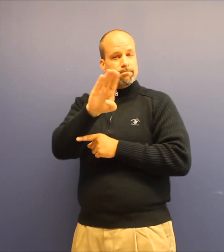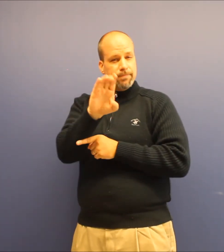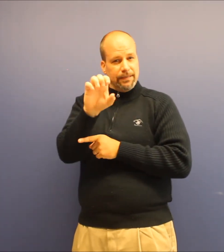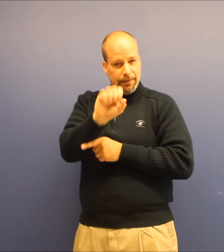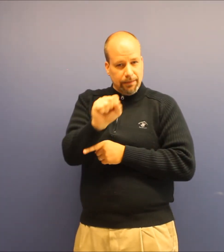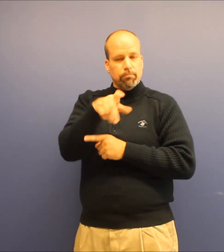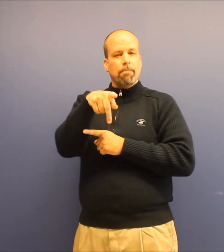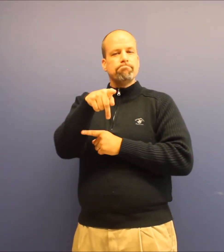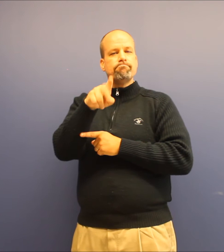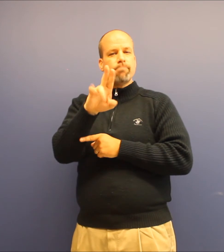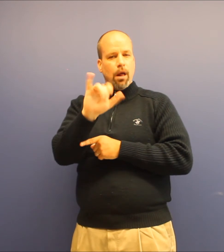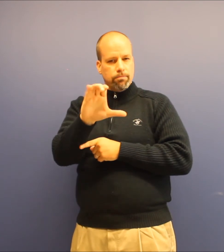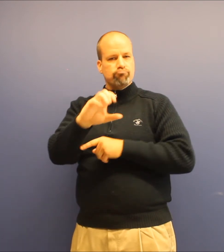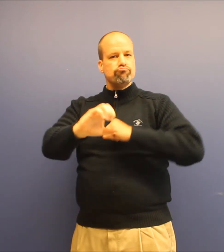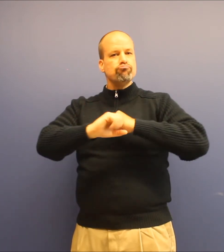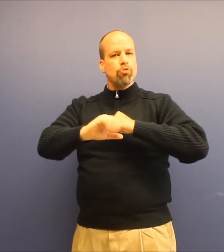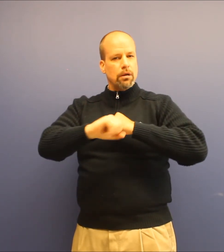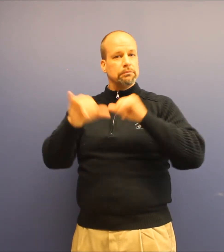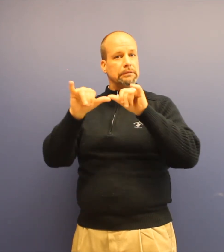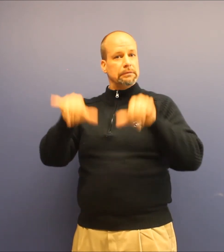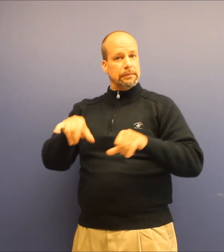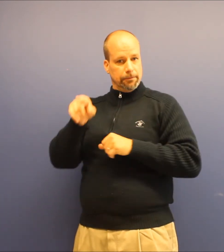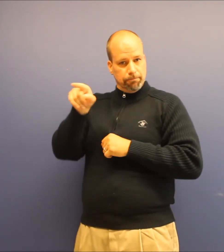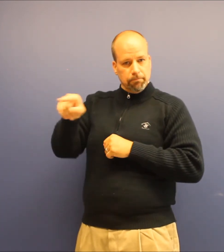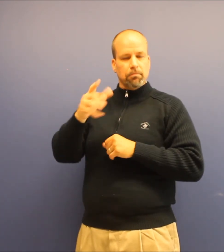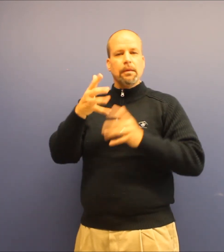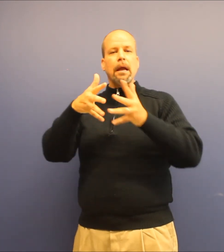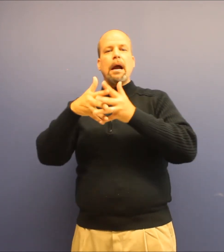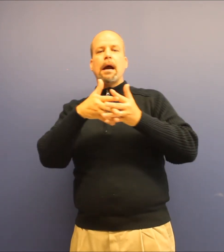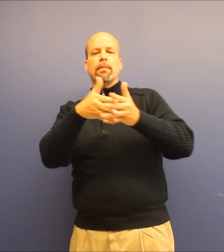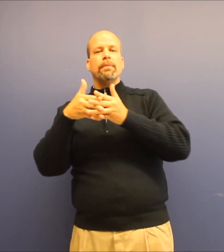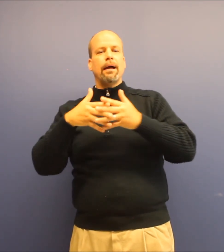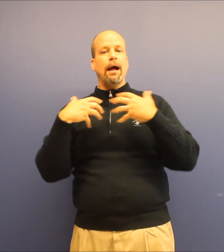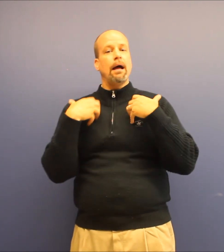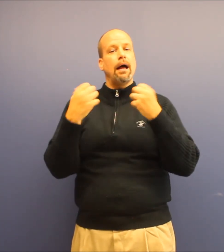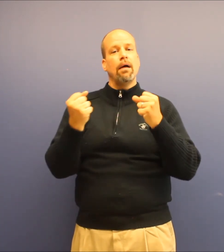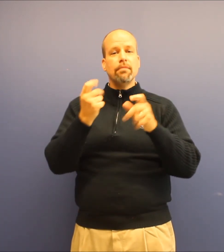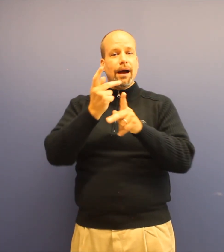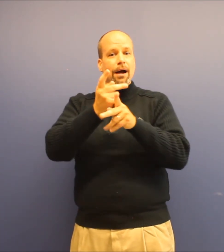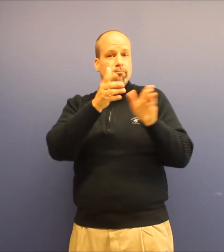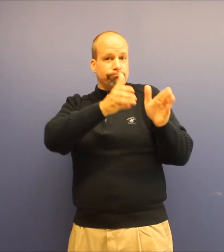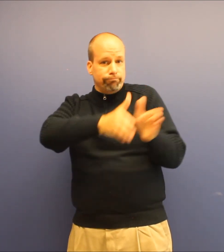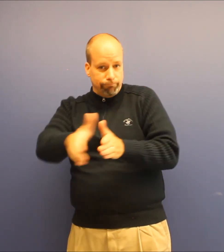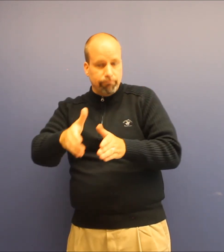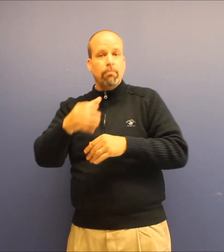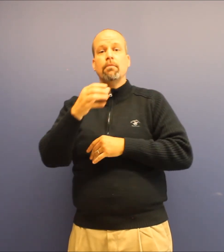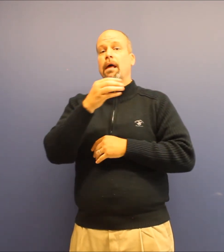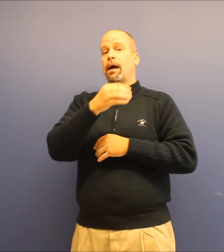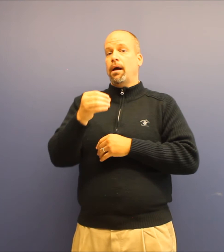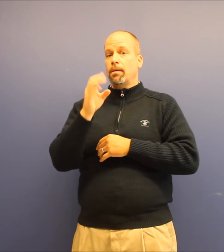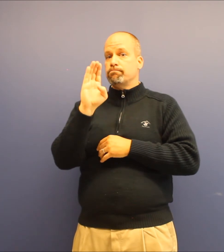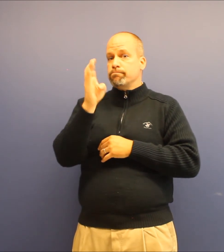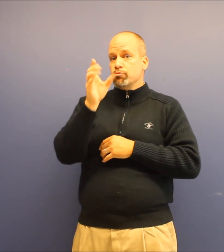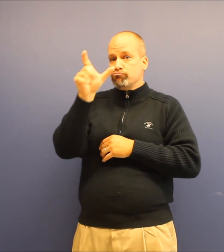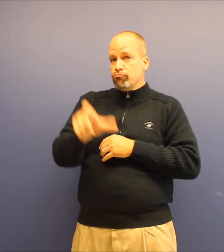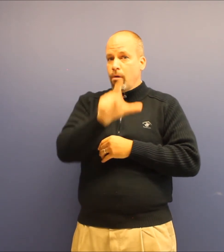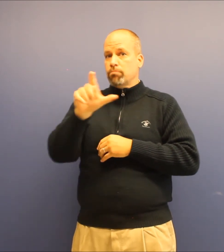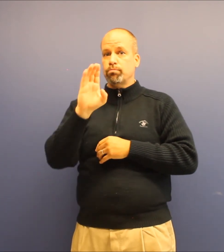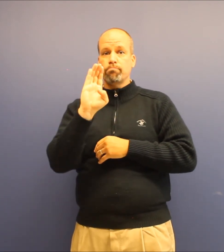Also, according to a report by PBS, the Public Broadcasting System, America's Healthcare Plans, and Blue Cross